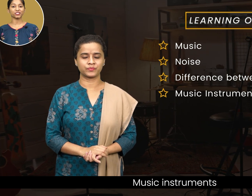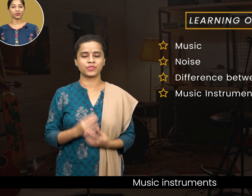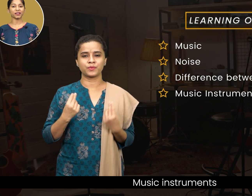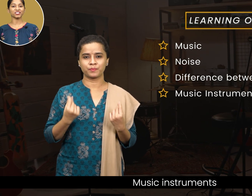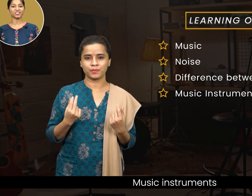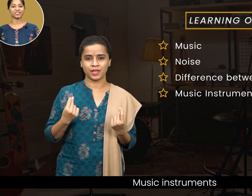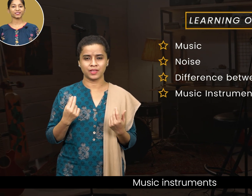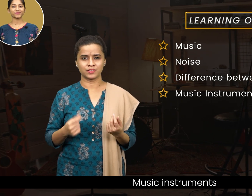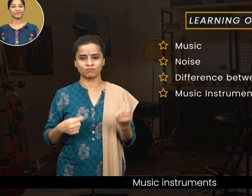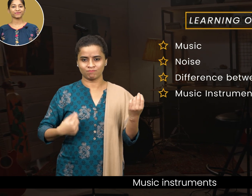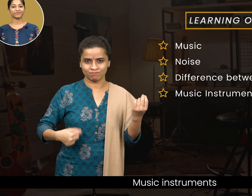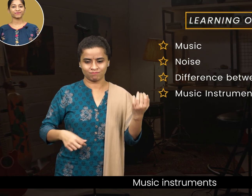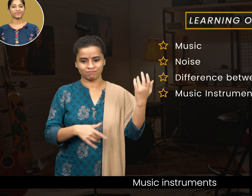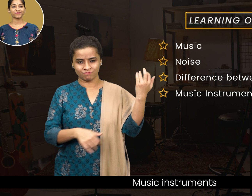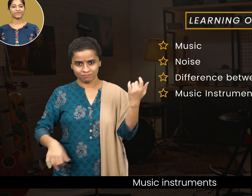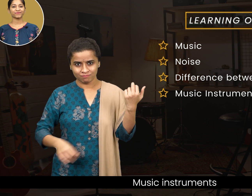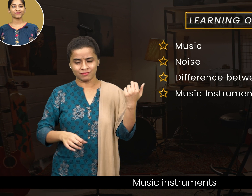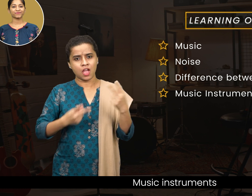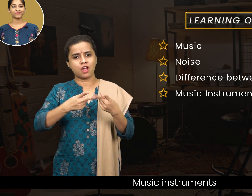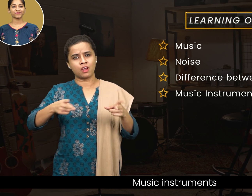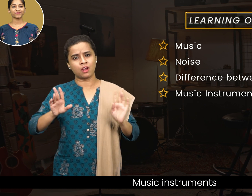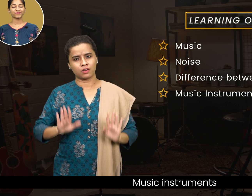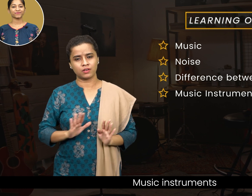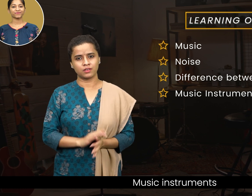music instruments,